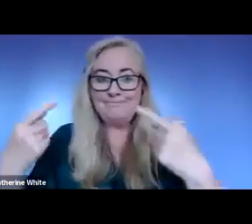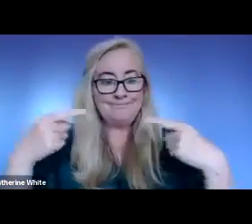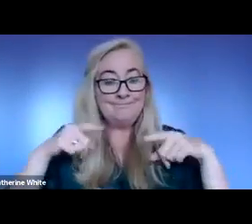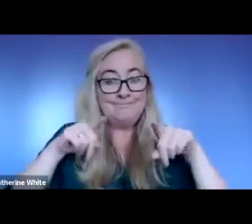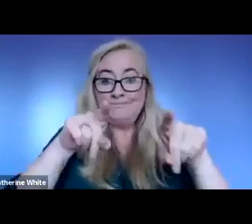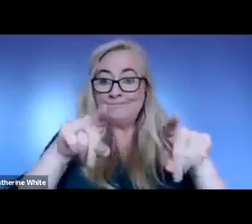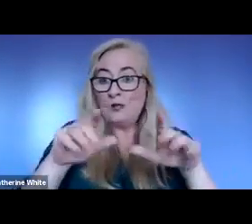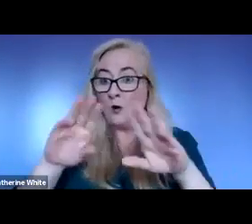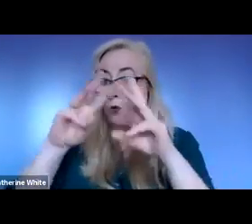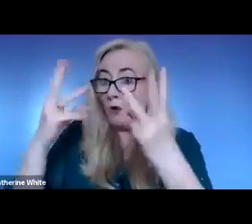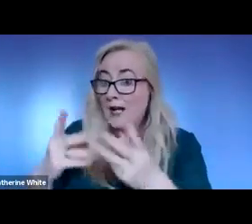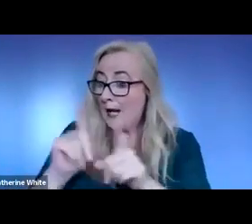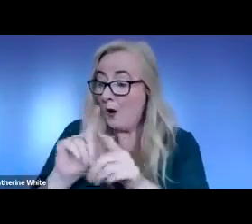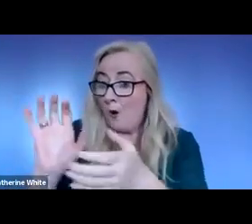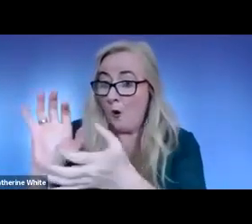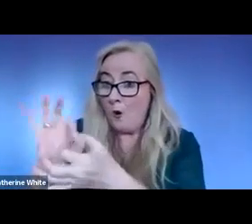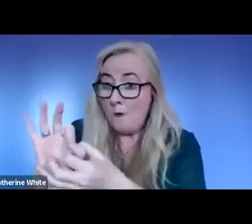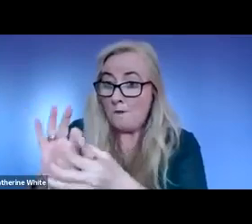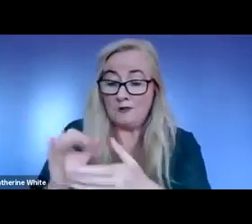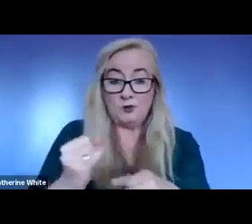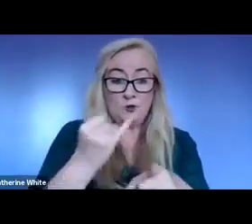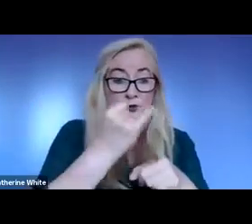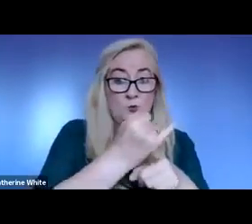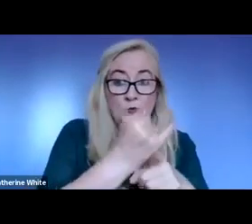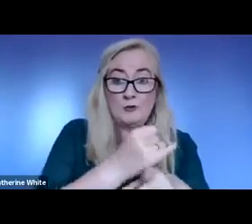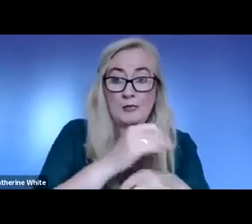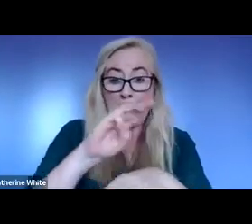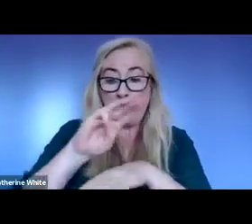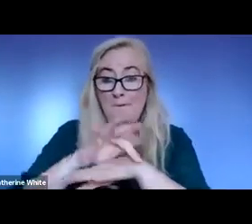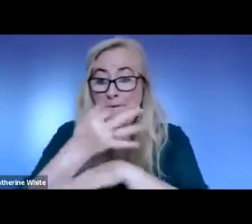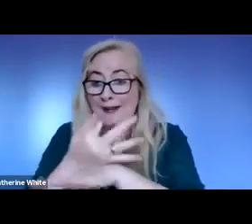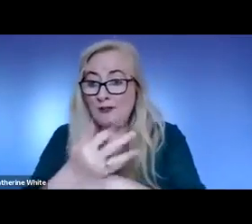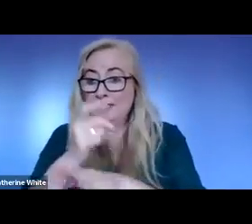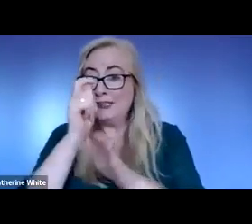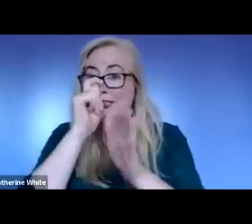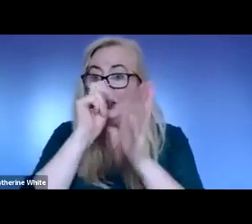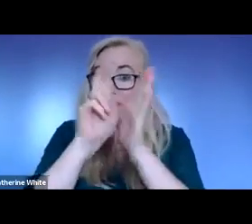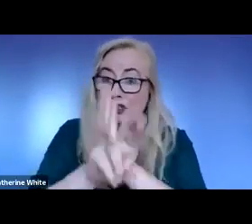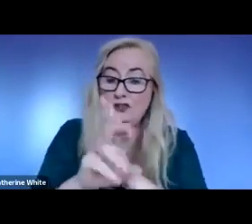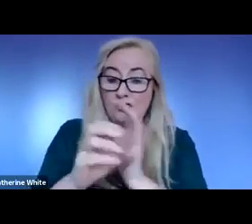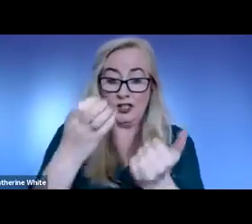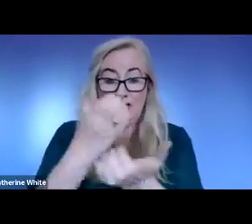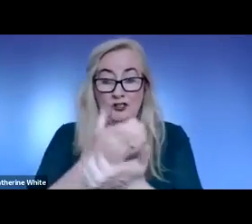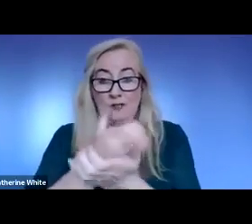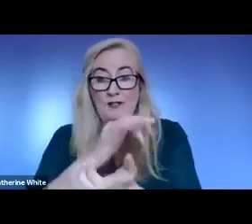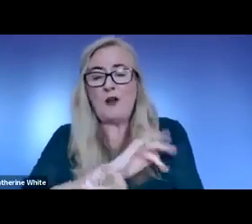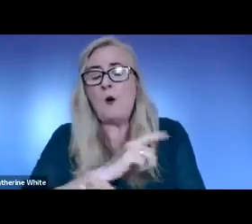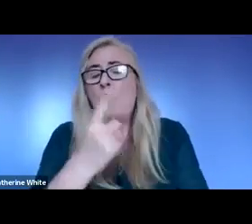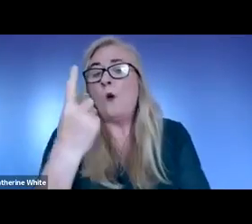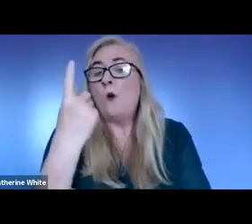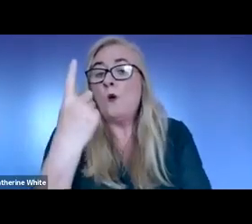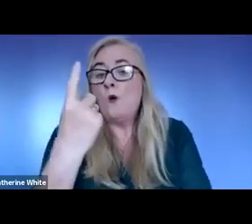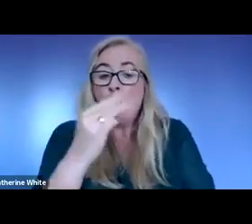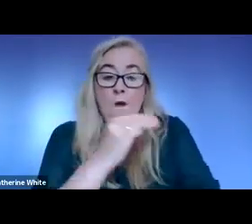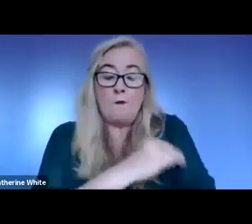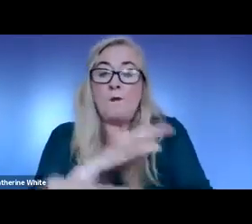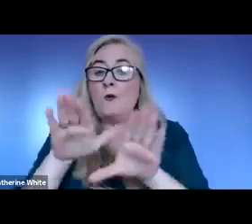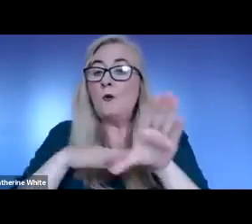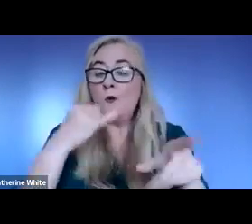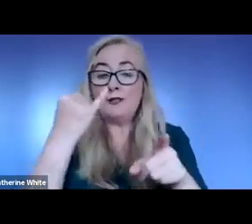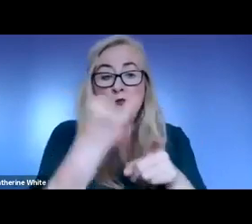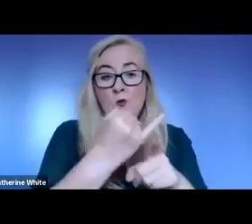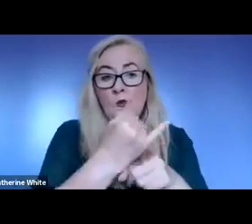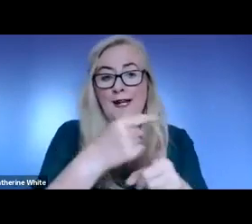world, both in homes, in schools, for parents, for teachers, and for children themselves. One of the problems I think we had with schools is it